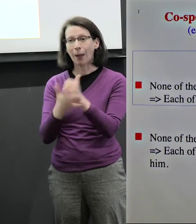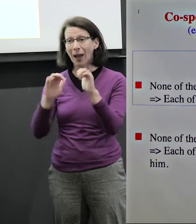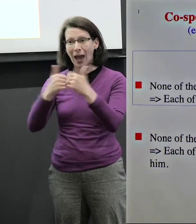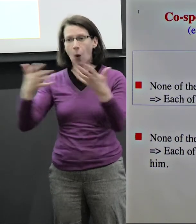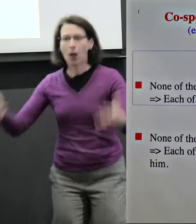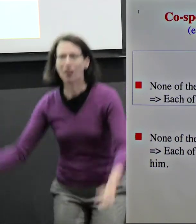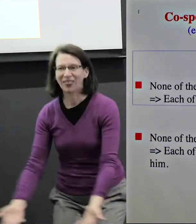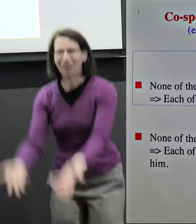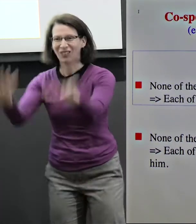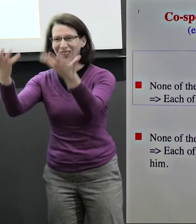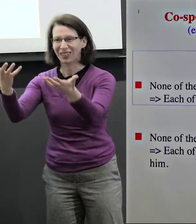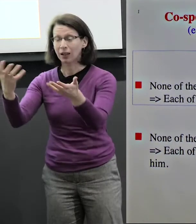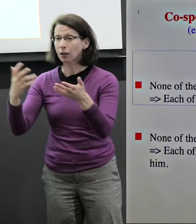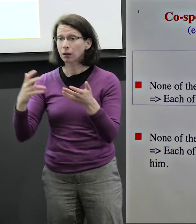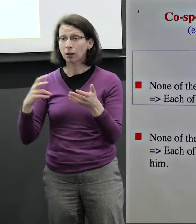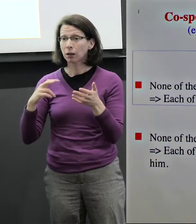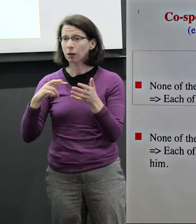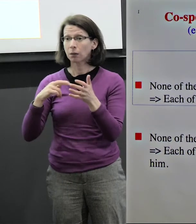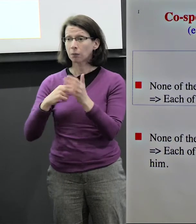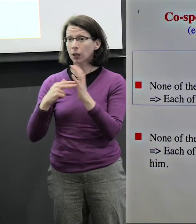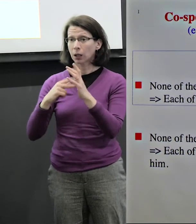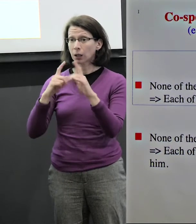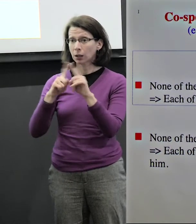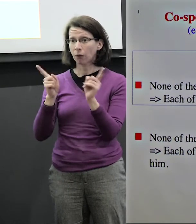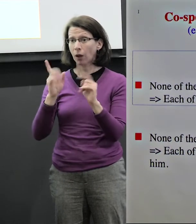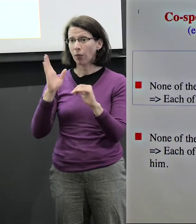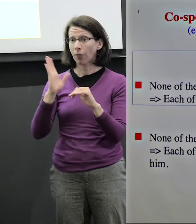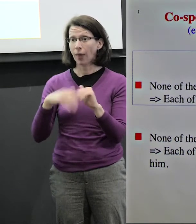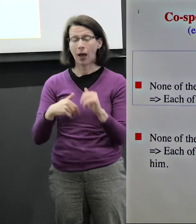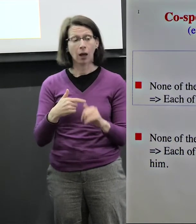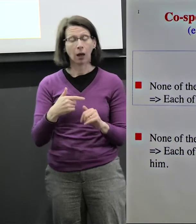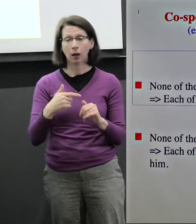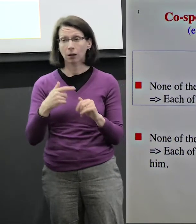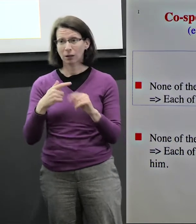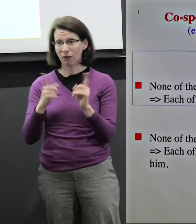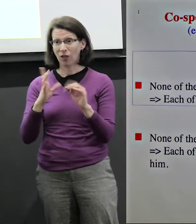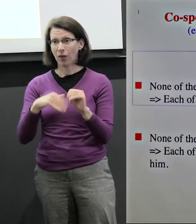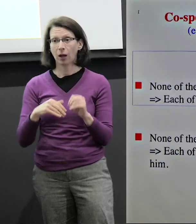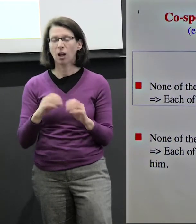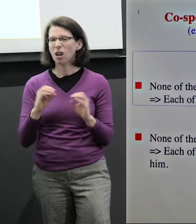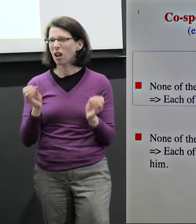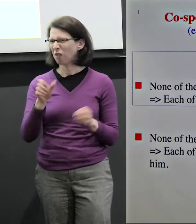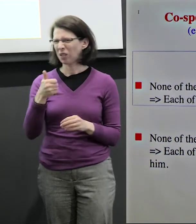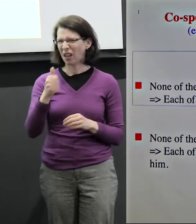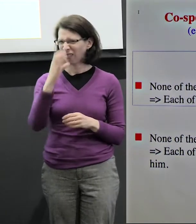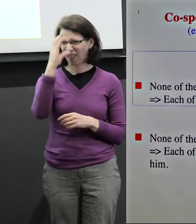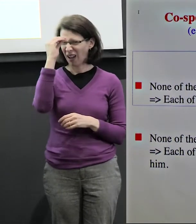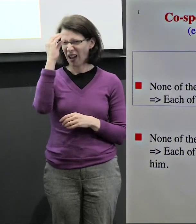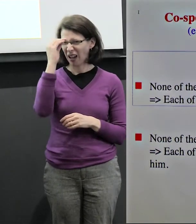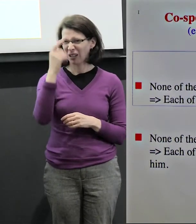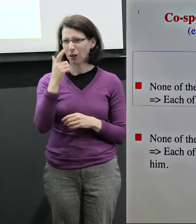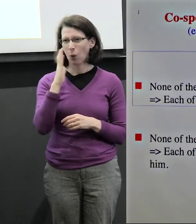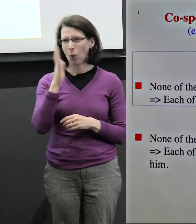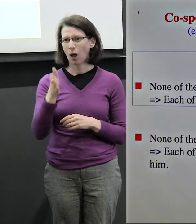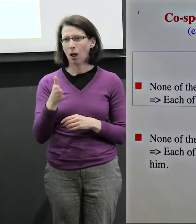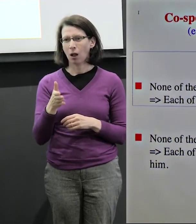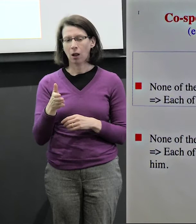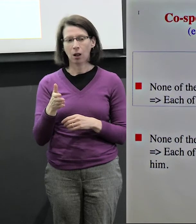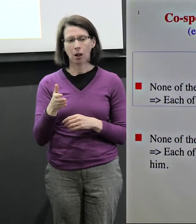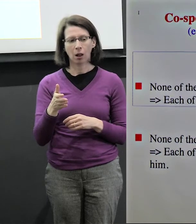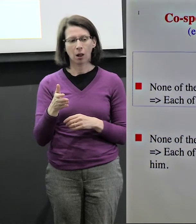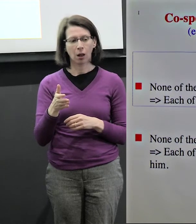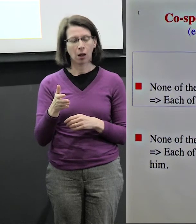is totally different from the one you would get if you said, none of these 10 guys will help his daughter like